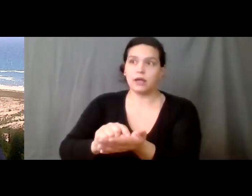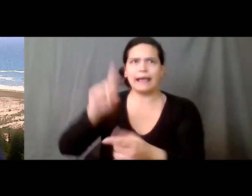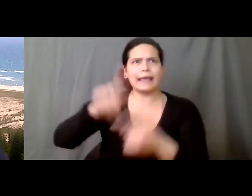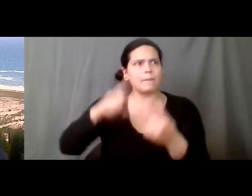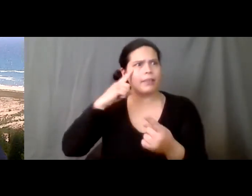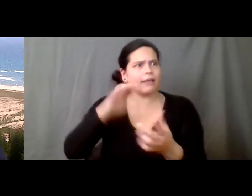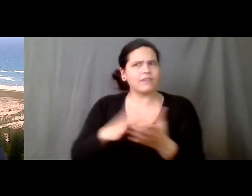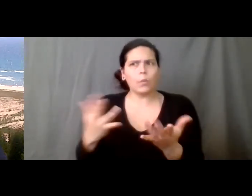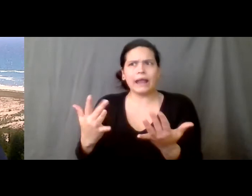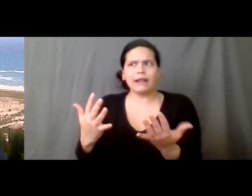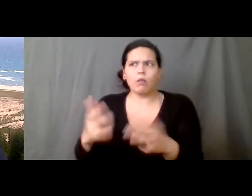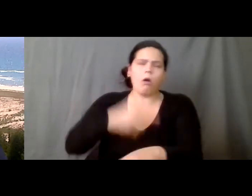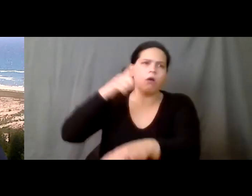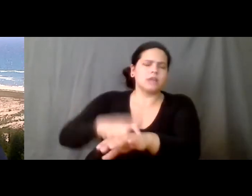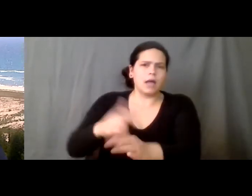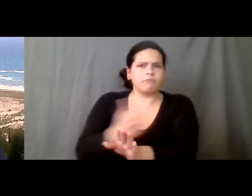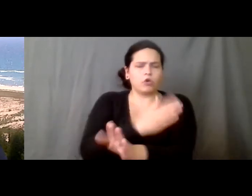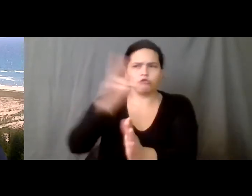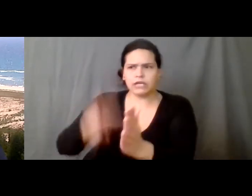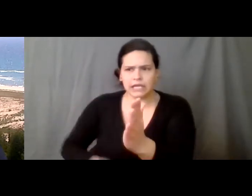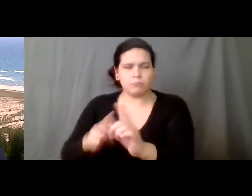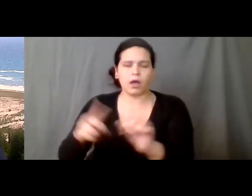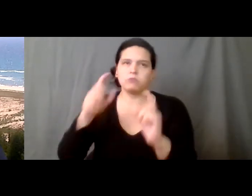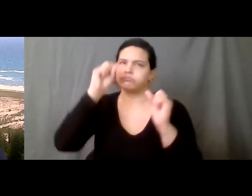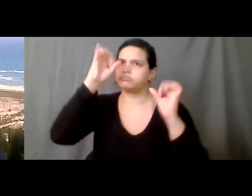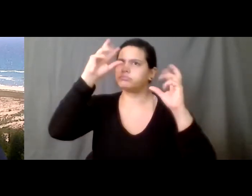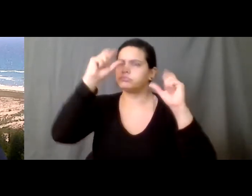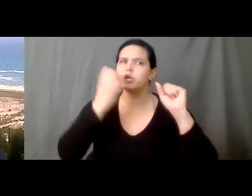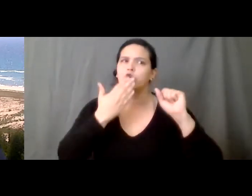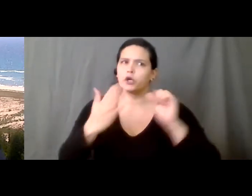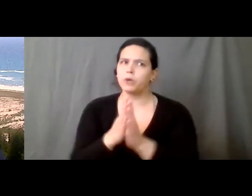others. I had to write an introduction